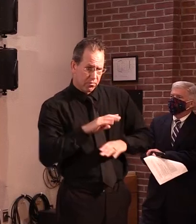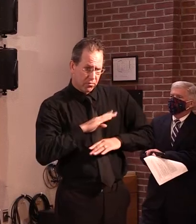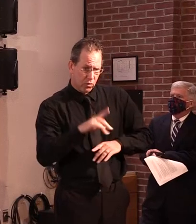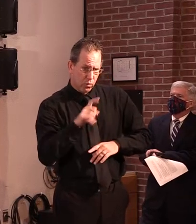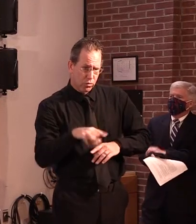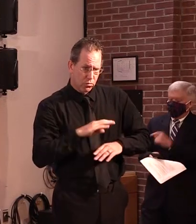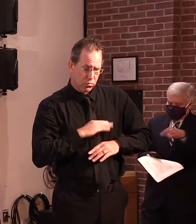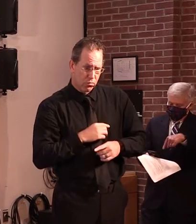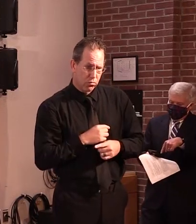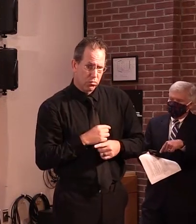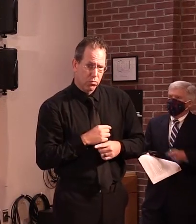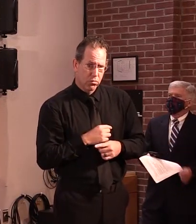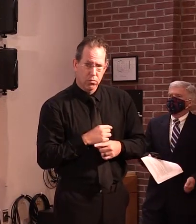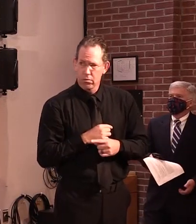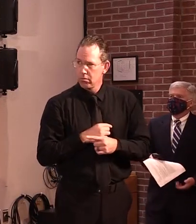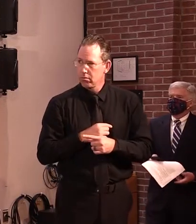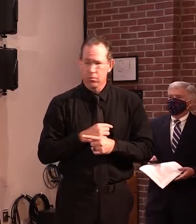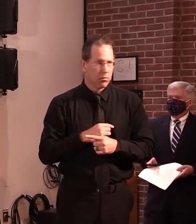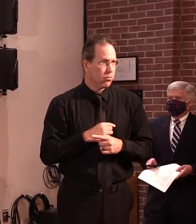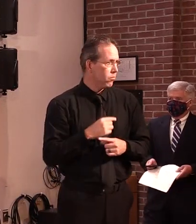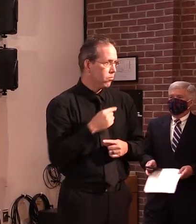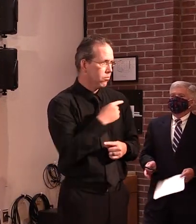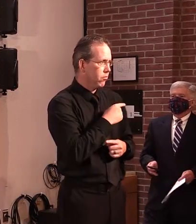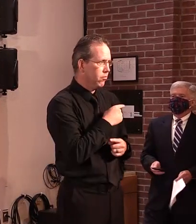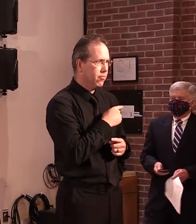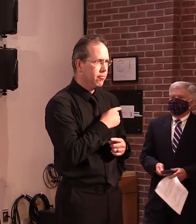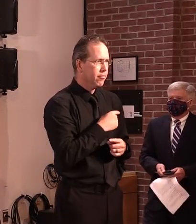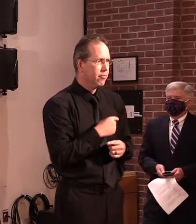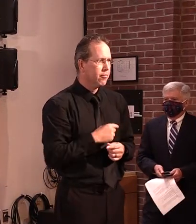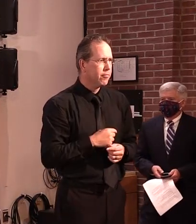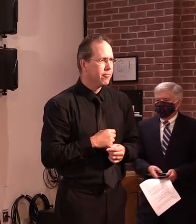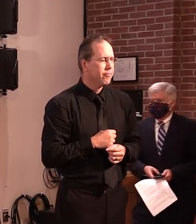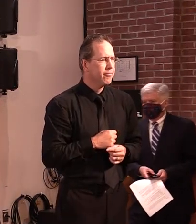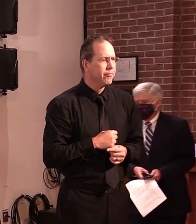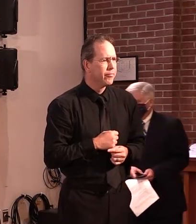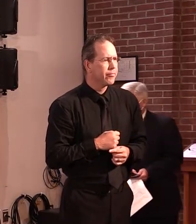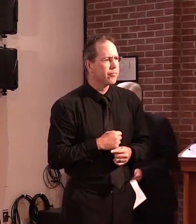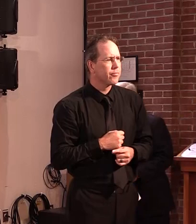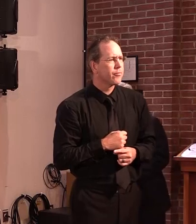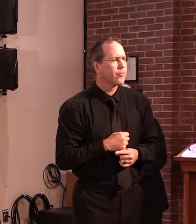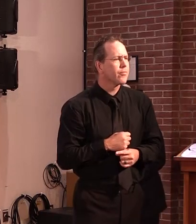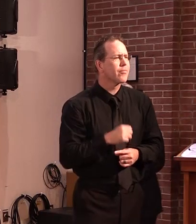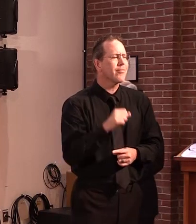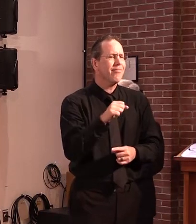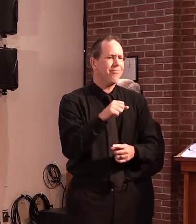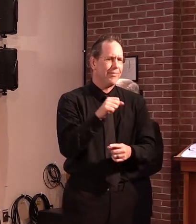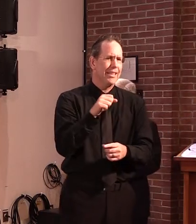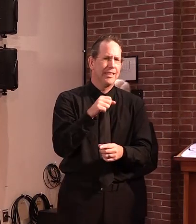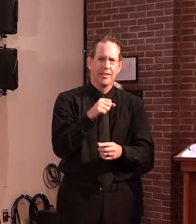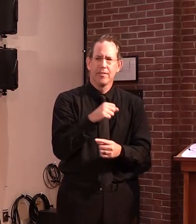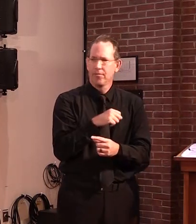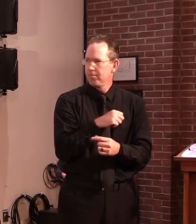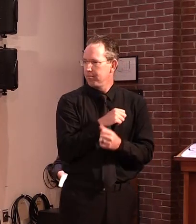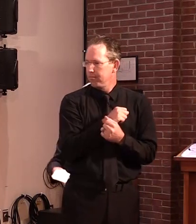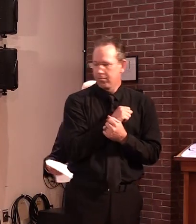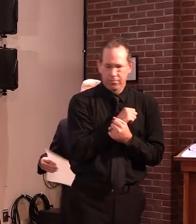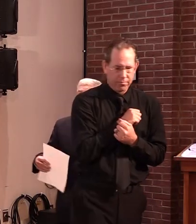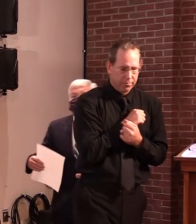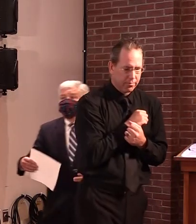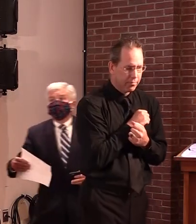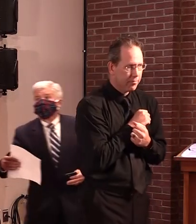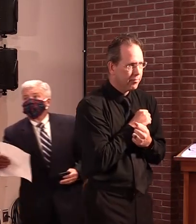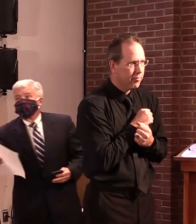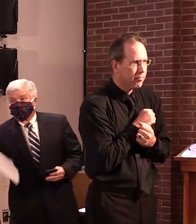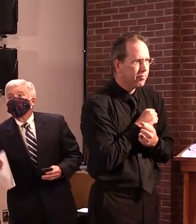enough? Yes, thank you. So I'm happy to hear that because I know our schools have been trying to follow all those steps